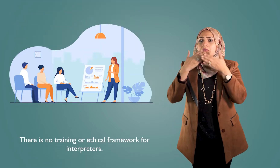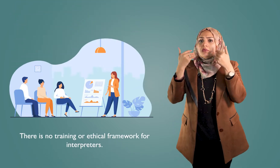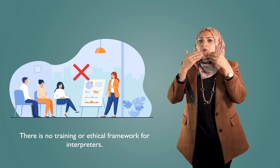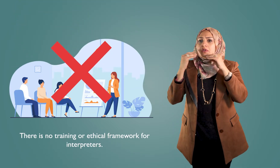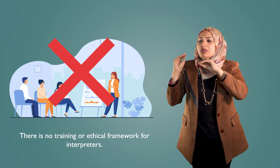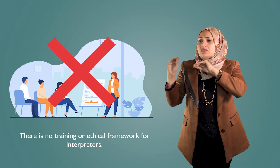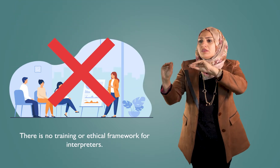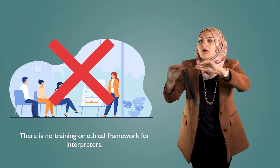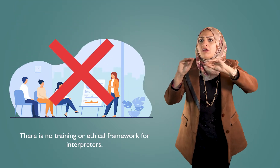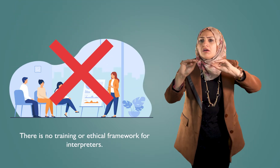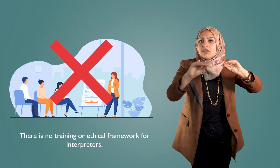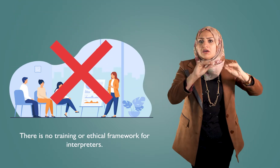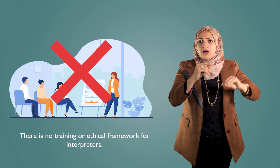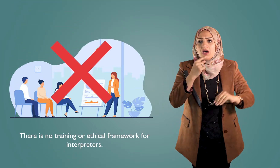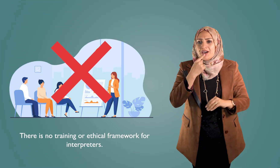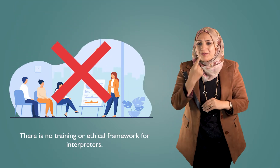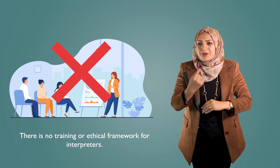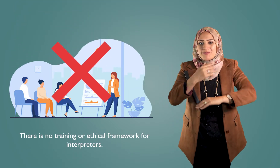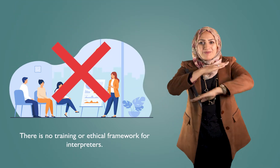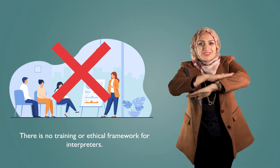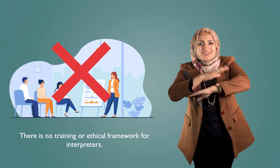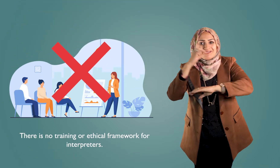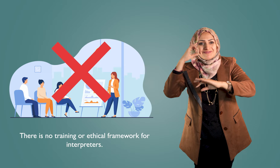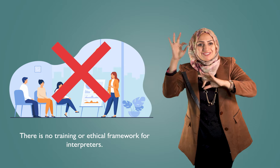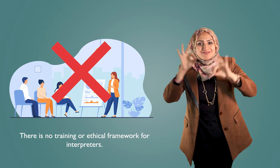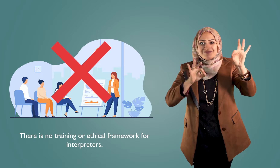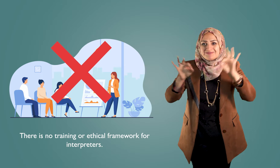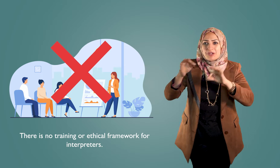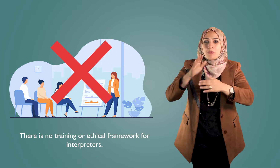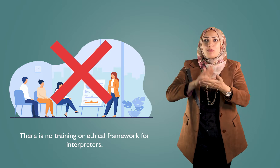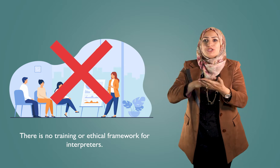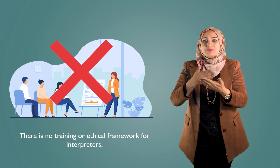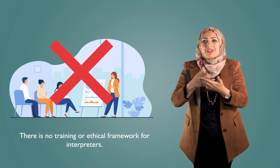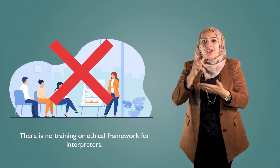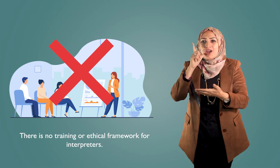There is no training or ethical framework for interpreters.